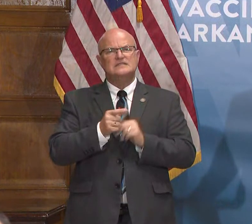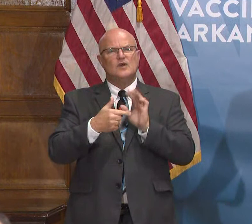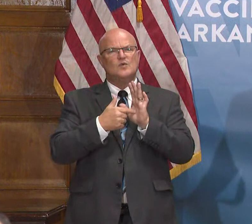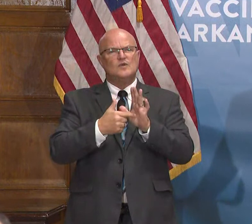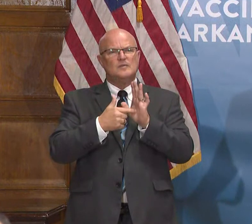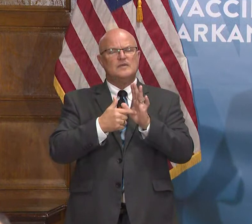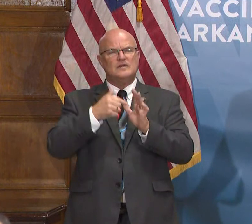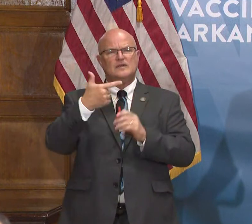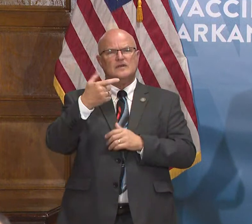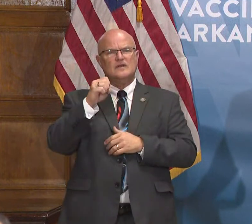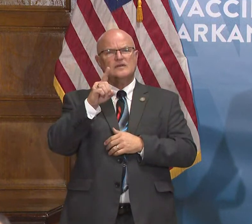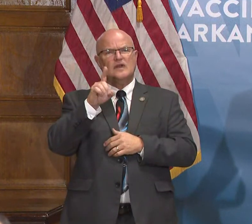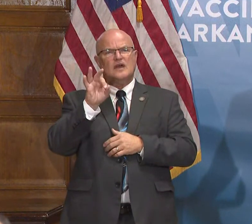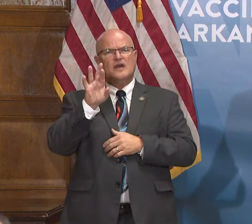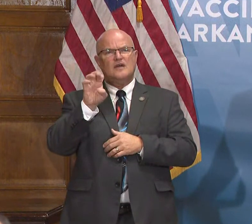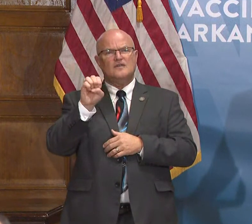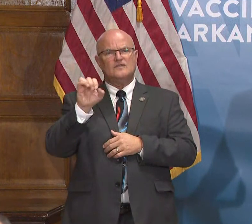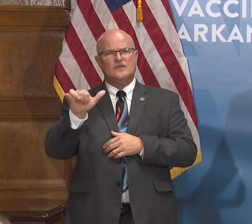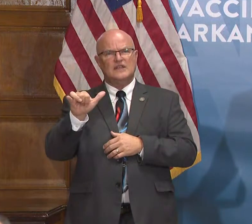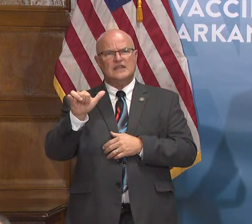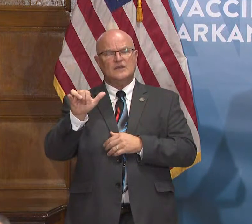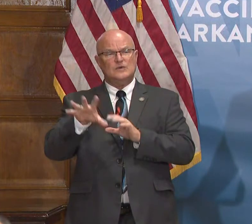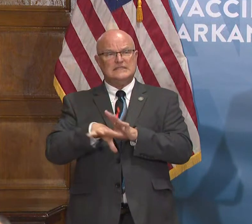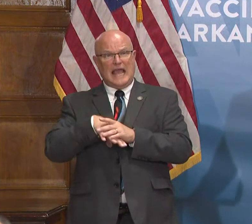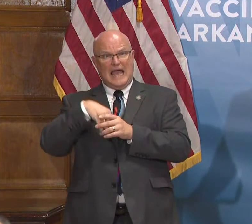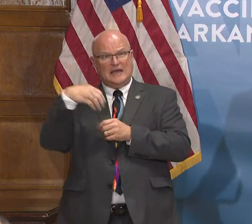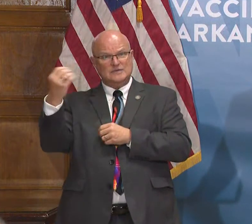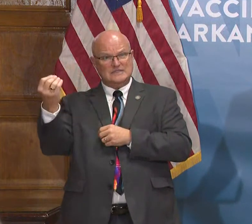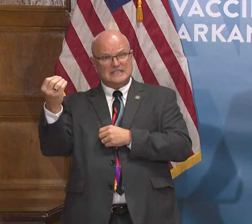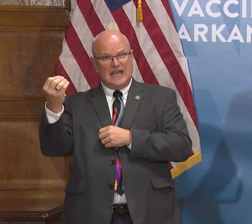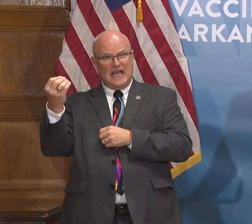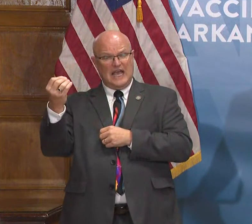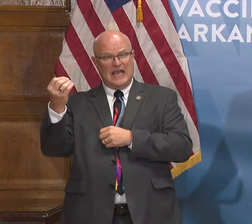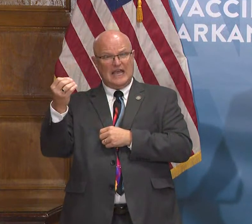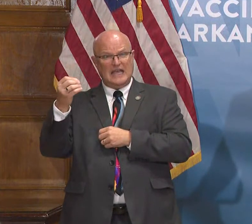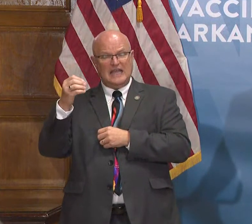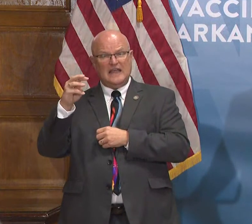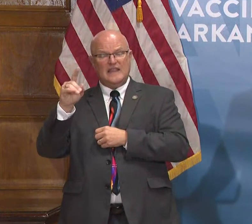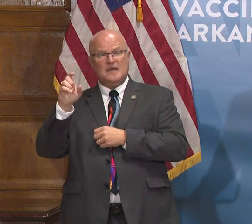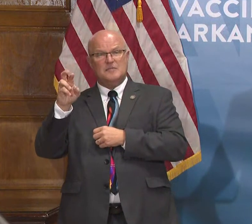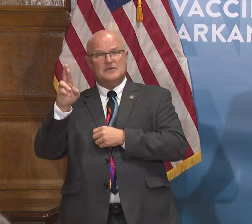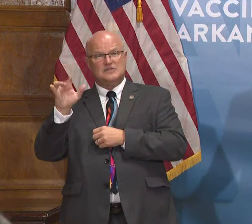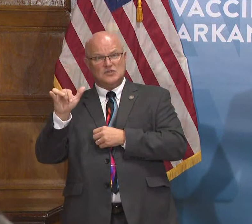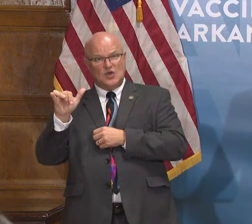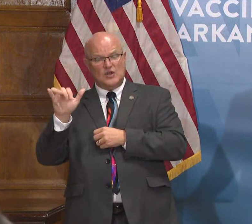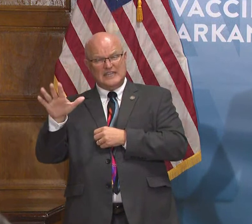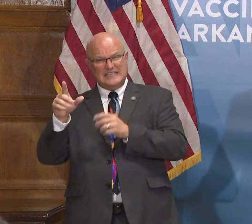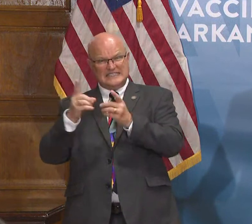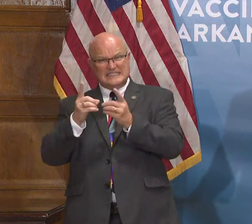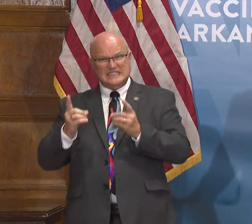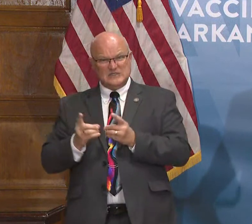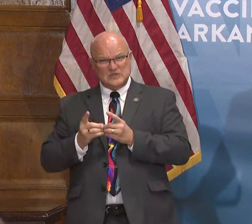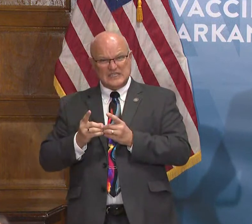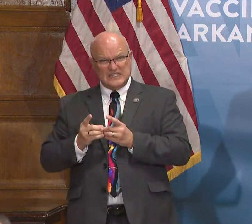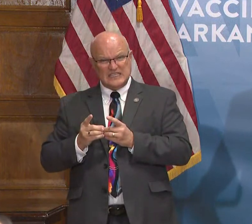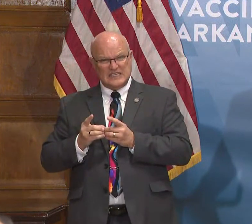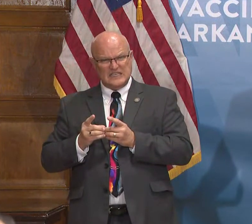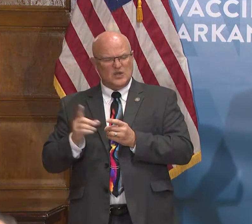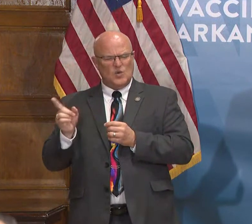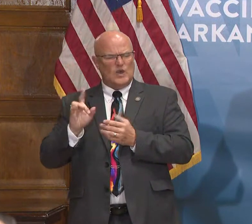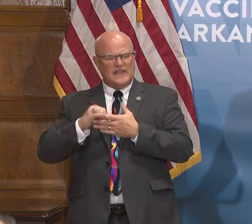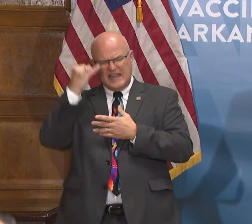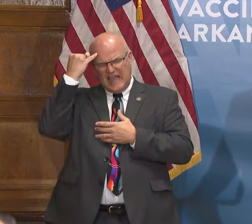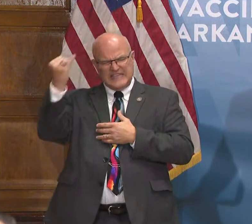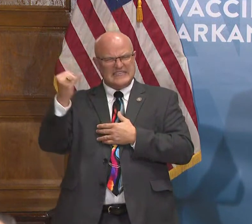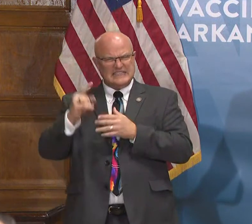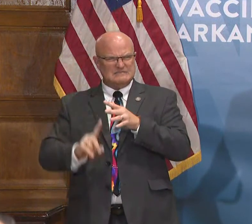Representative Godfrey was outside the majority Hispanic district. Where did that